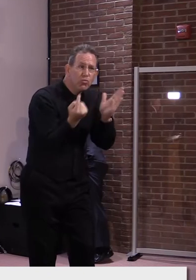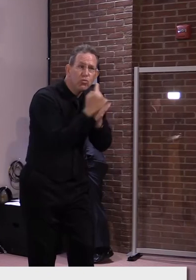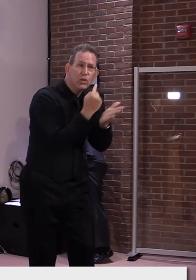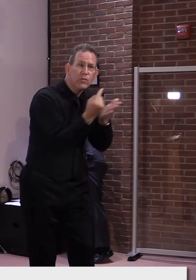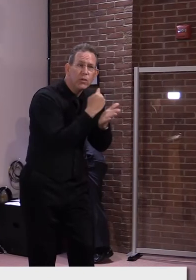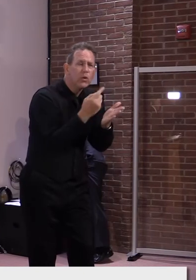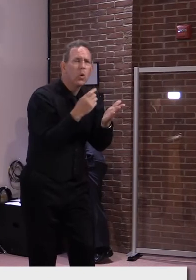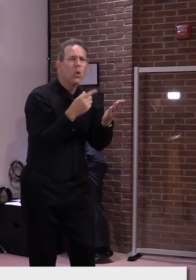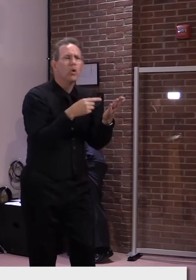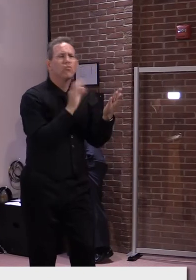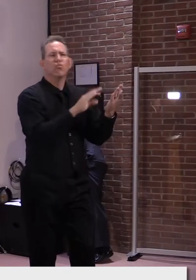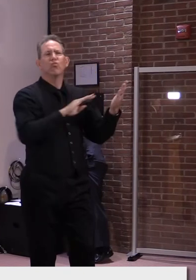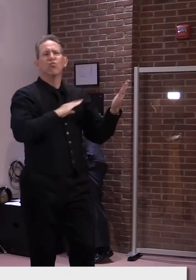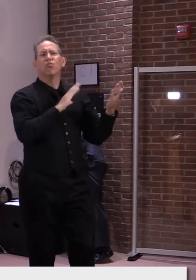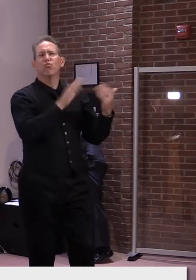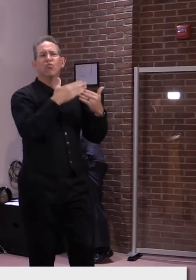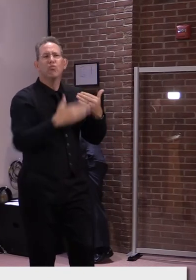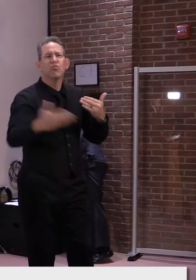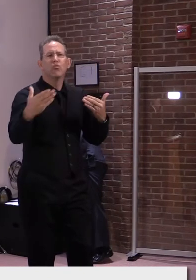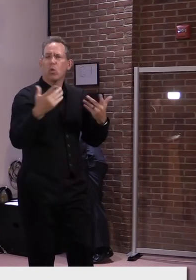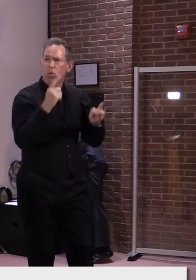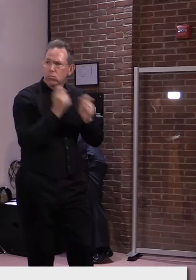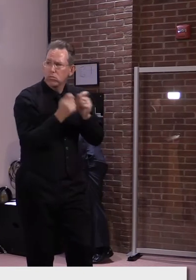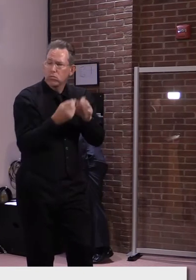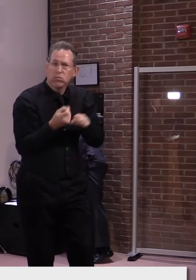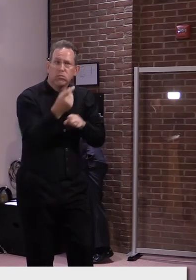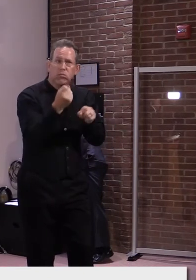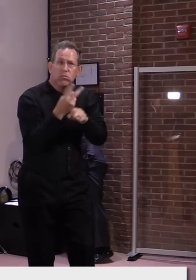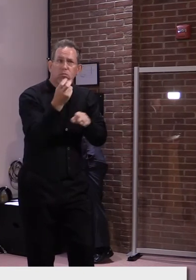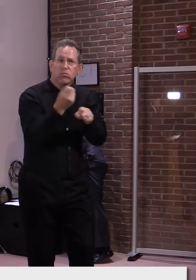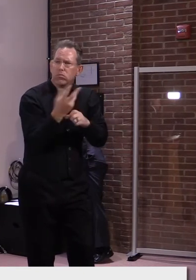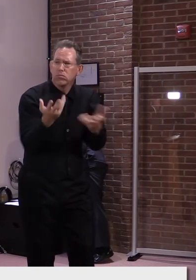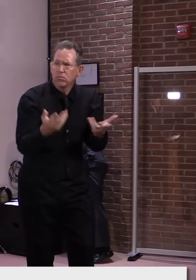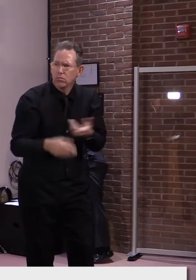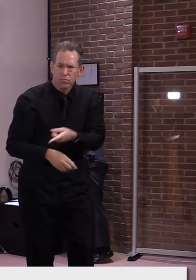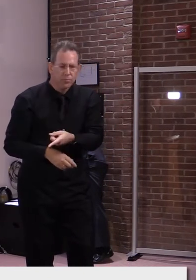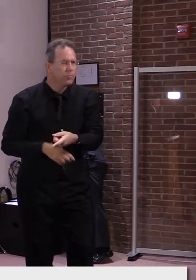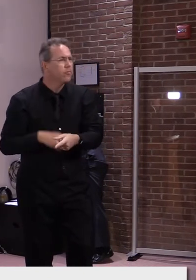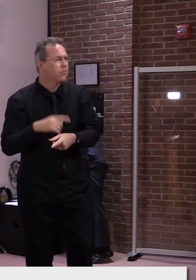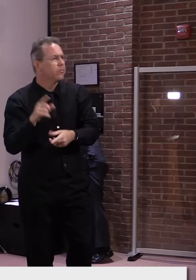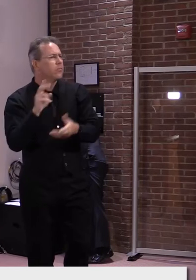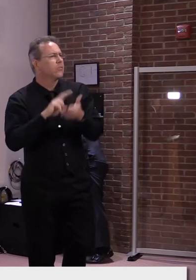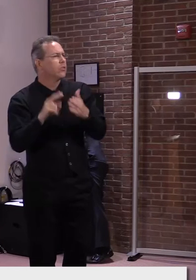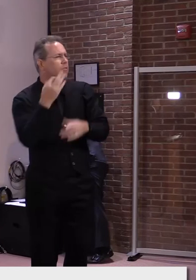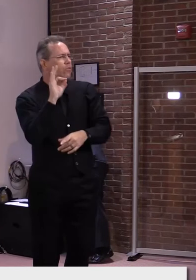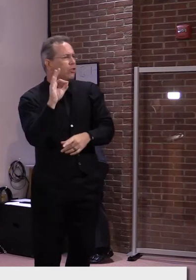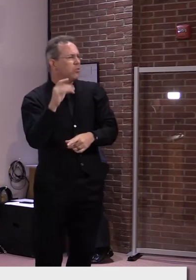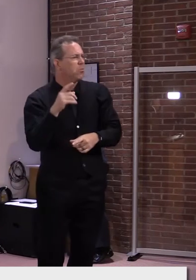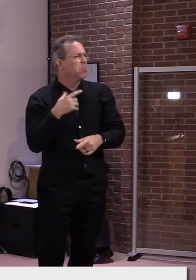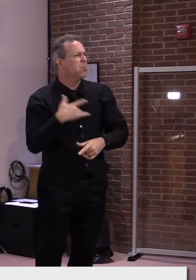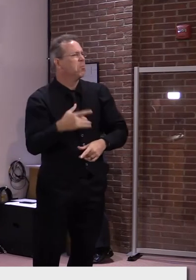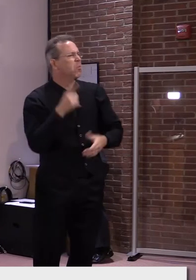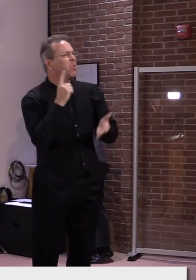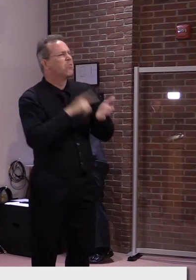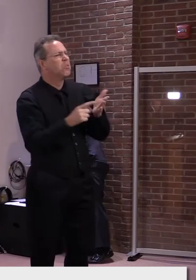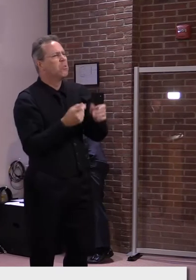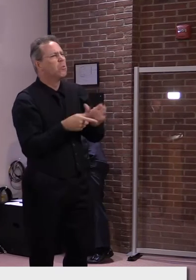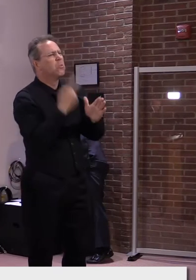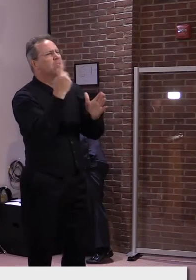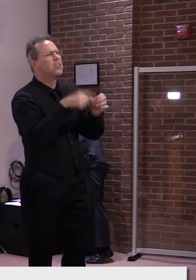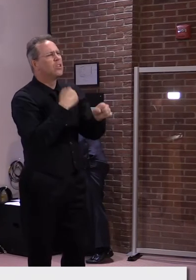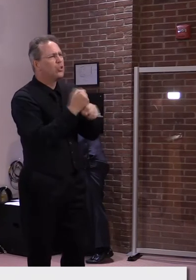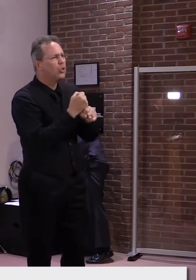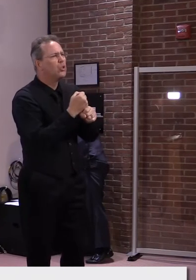I see it being broken down on a much more, almost on a monthly basis, but I think like so much of our pandemic response, I think we can envision